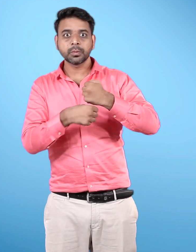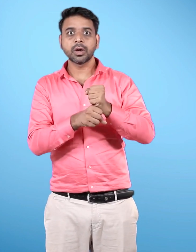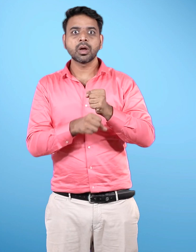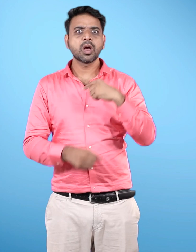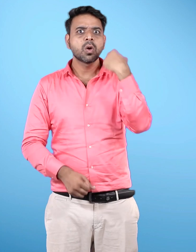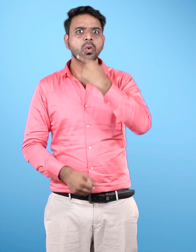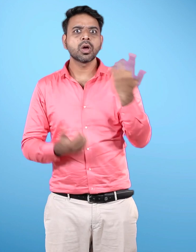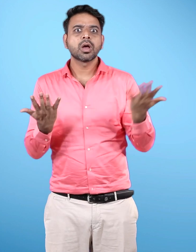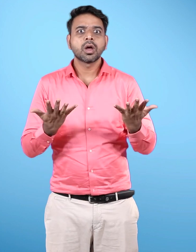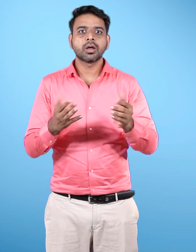cell.